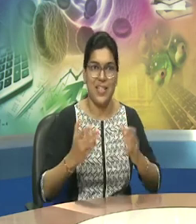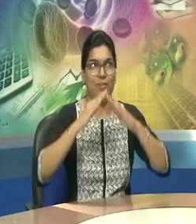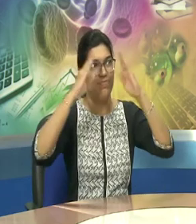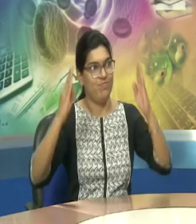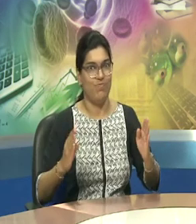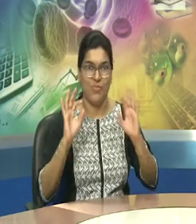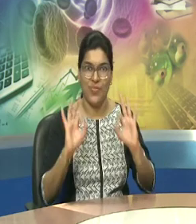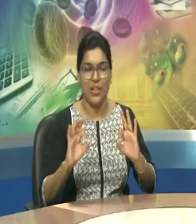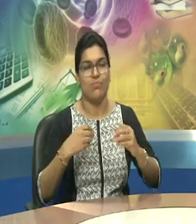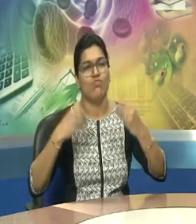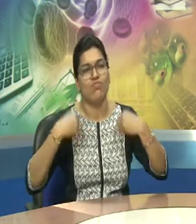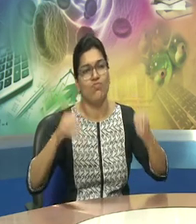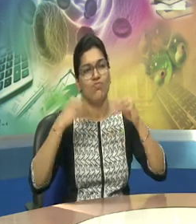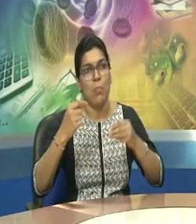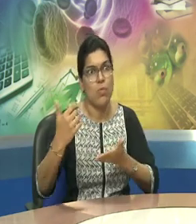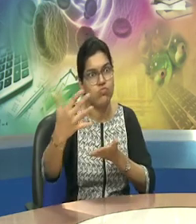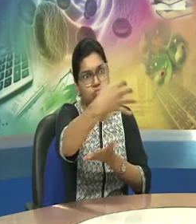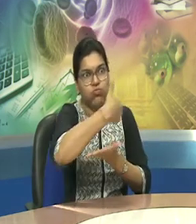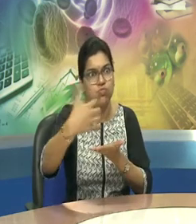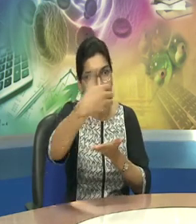other financial institutions.